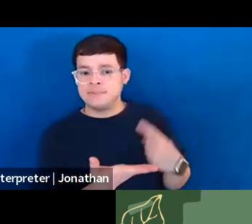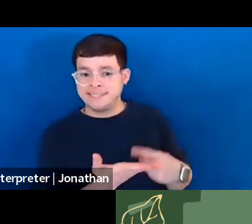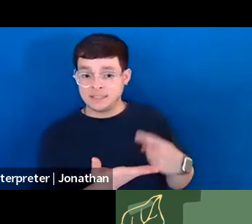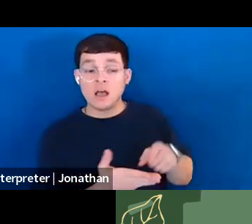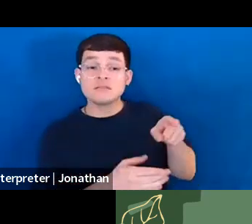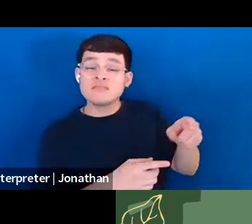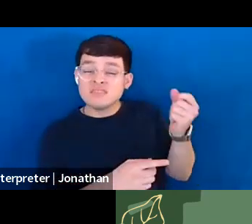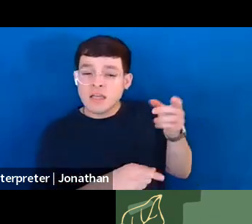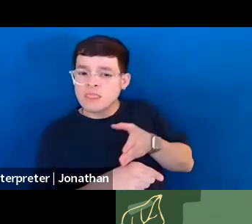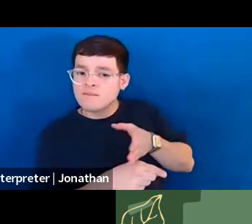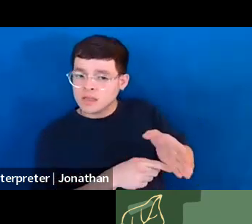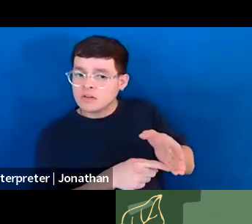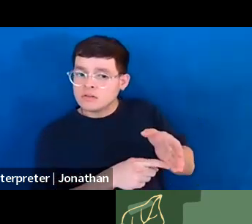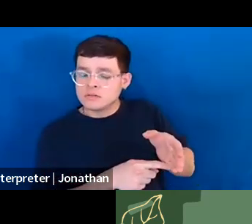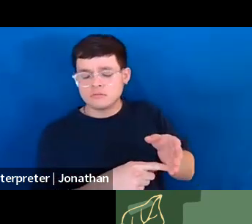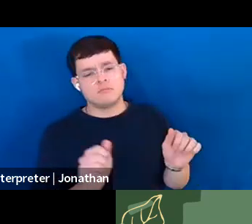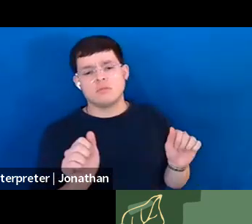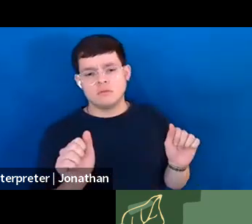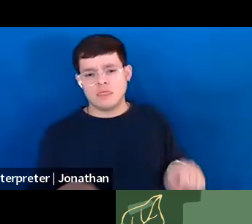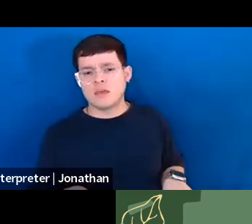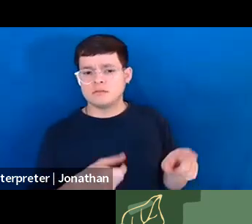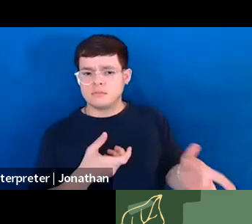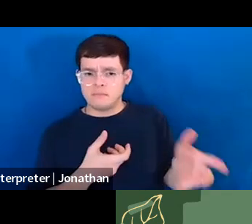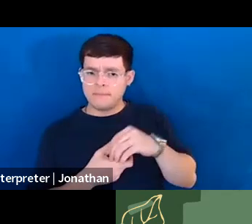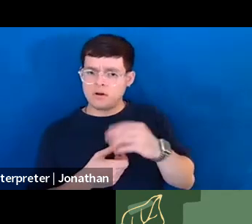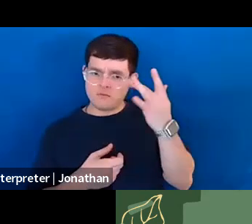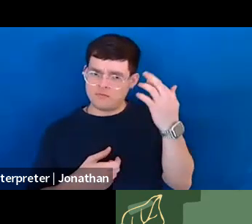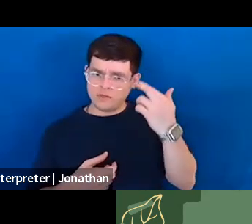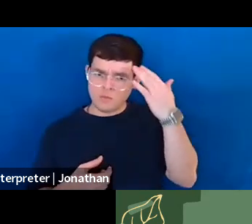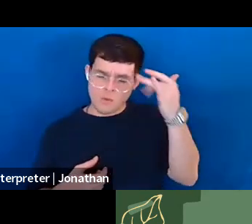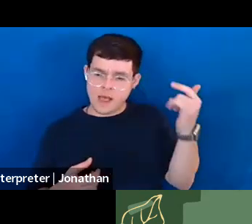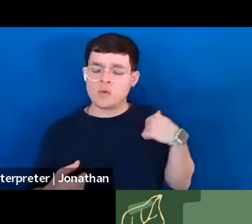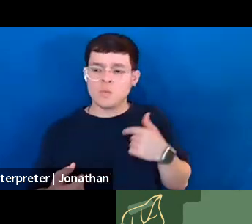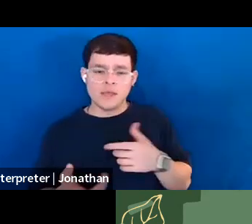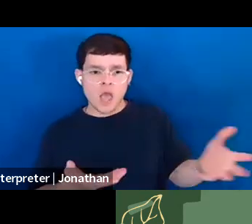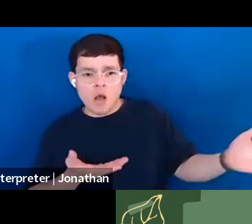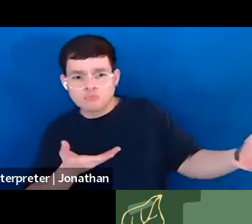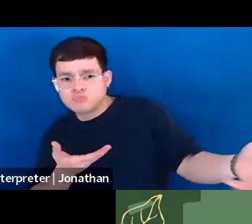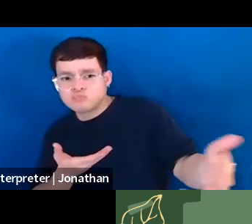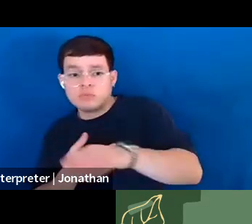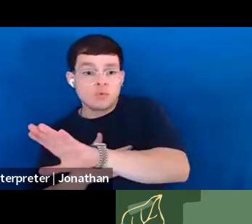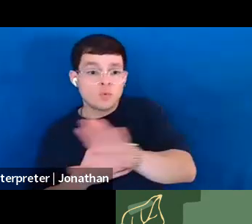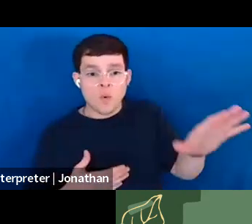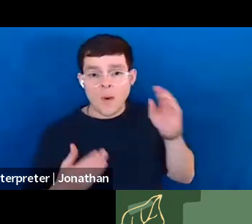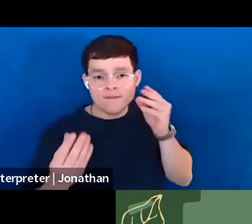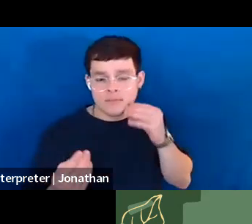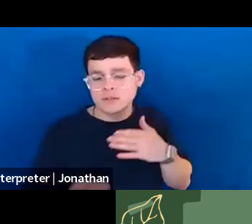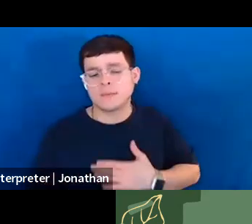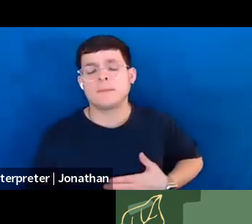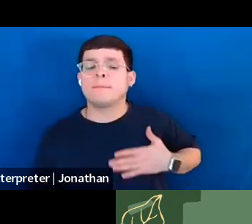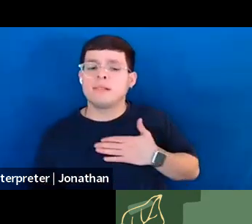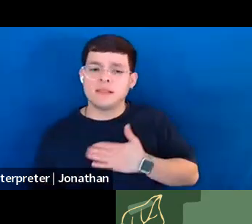field, that's also part of why we're gathering information from you. So please participate also in